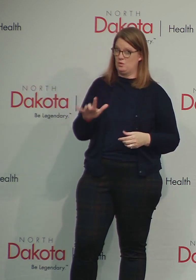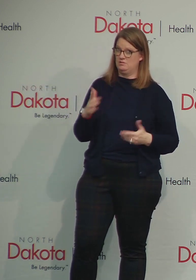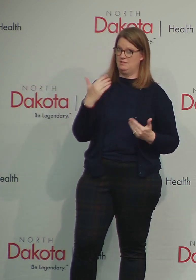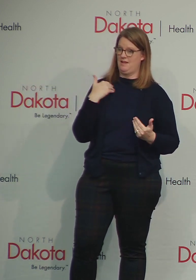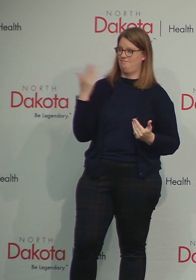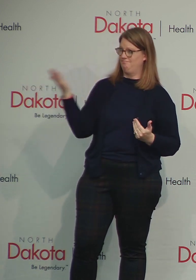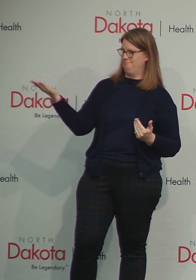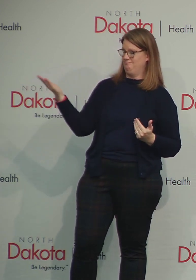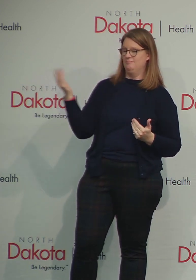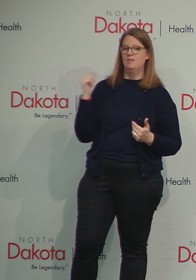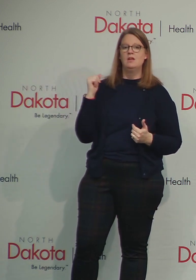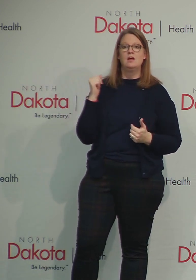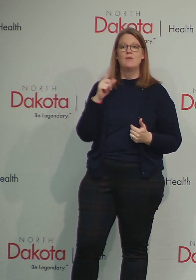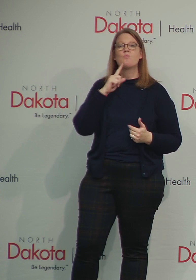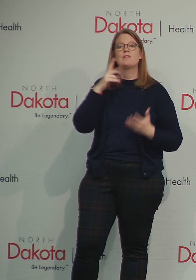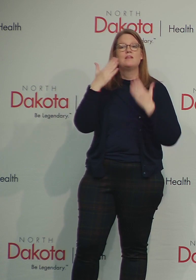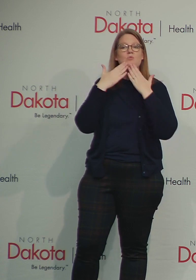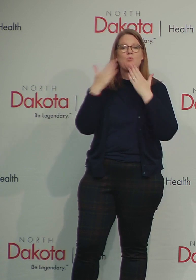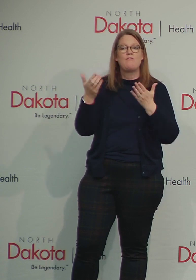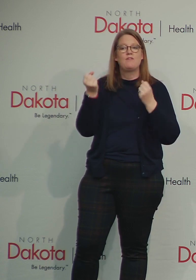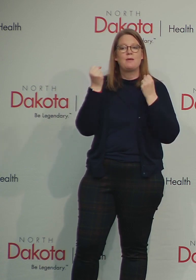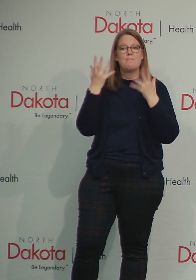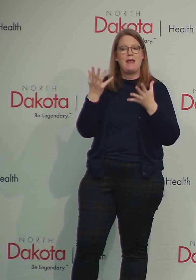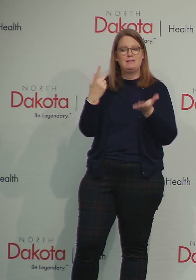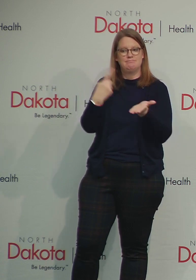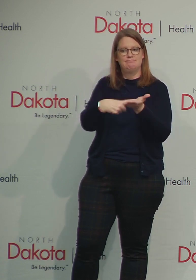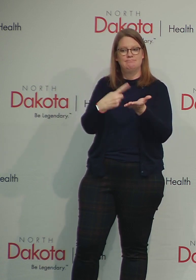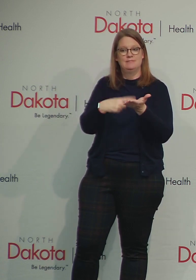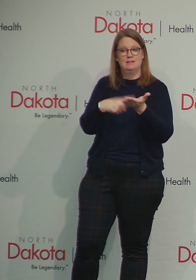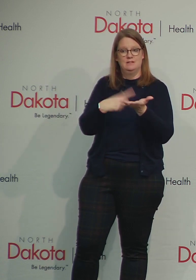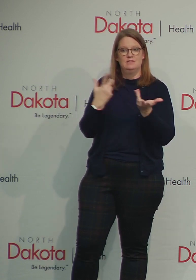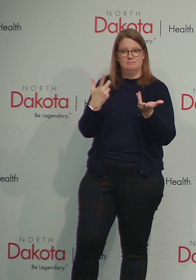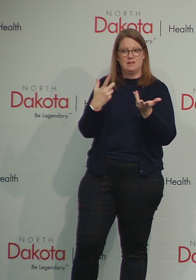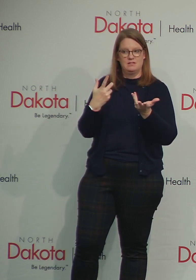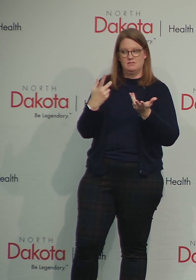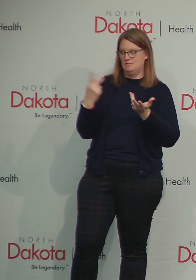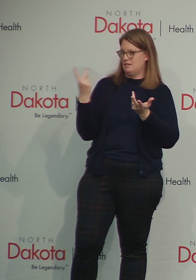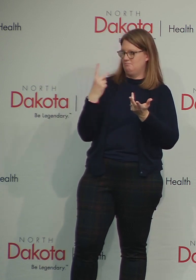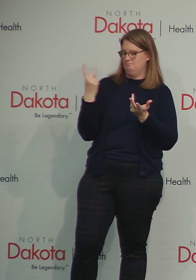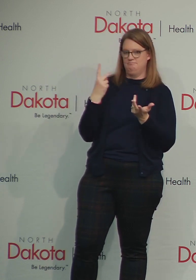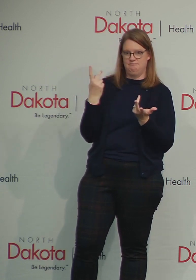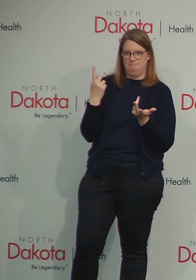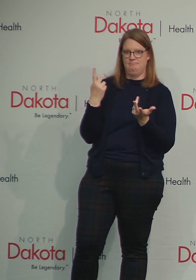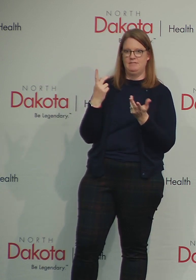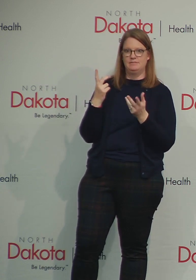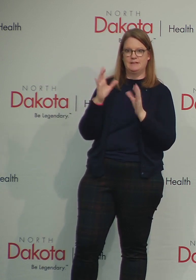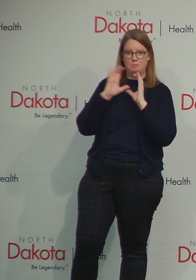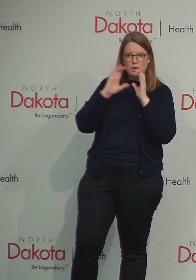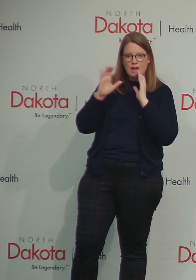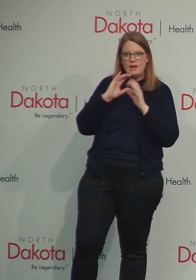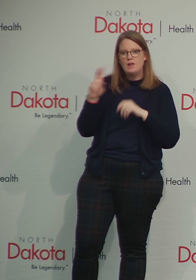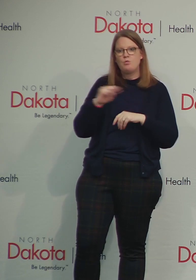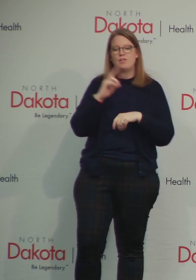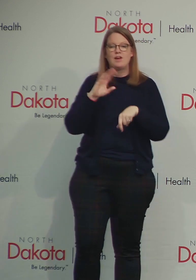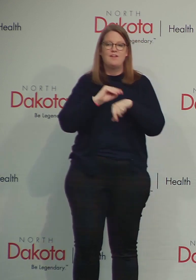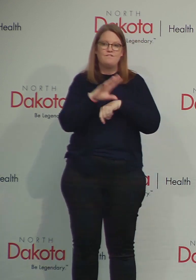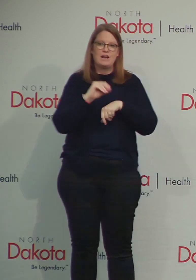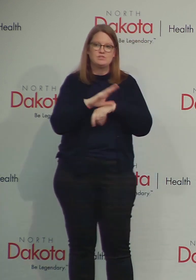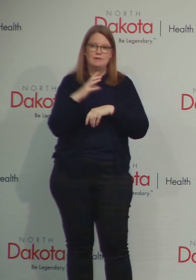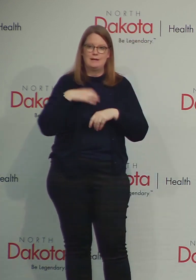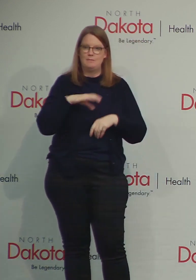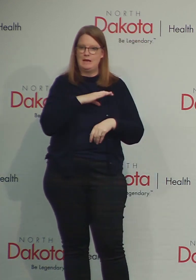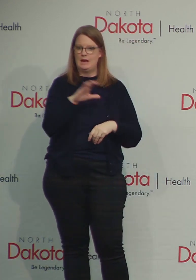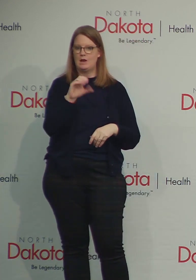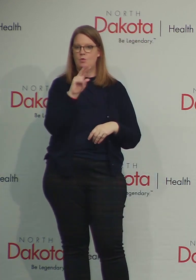her. And I'm grateful for the many briefings that I've received from Molly and her team and the North Dakota Advisory Committee on